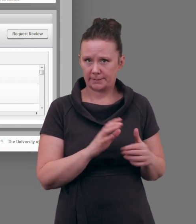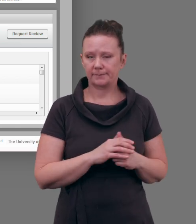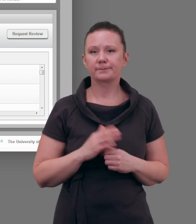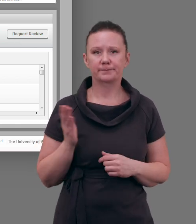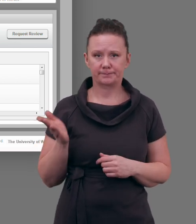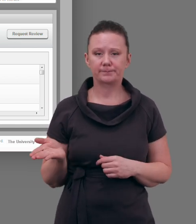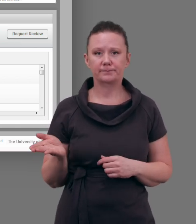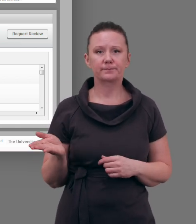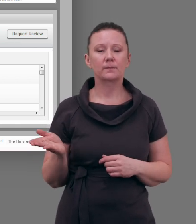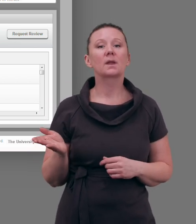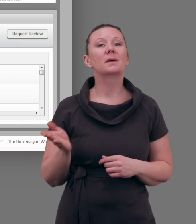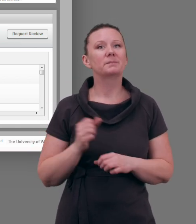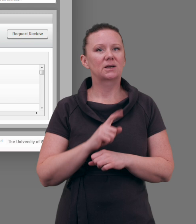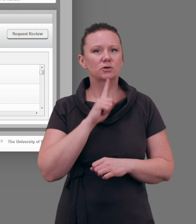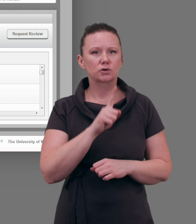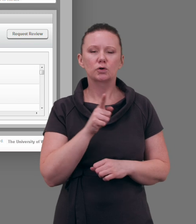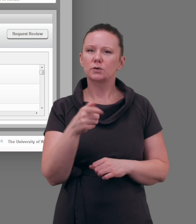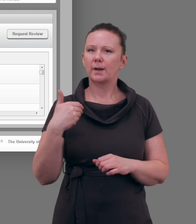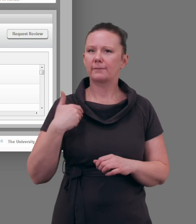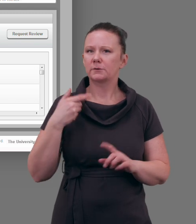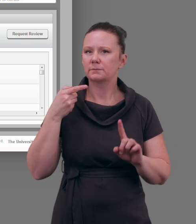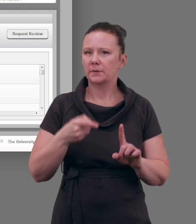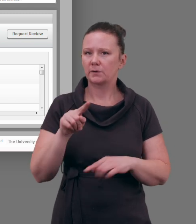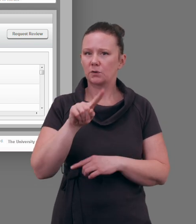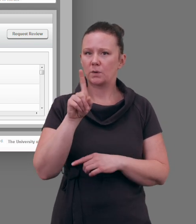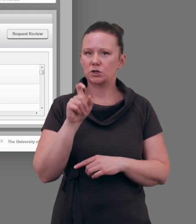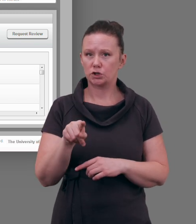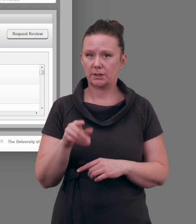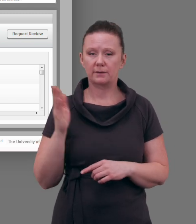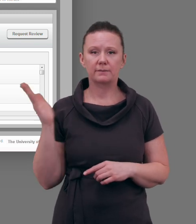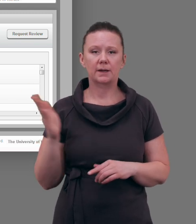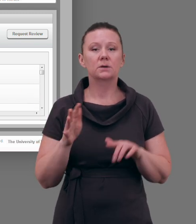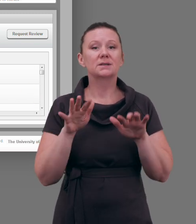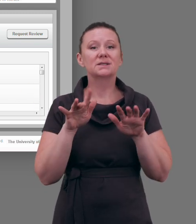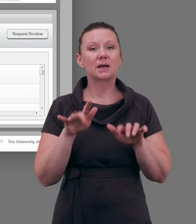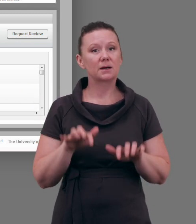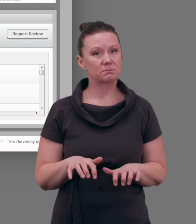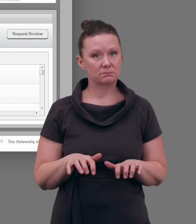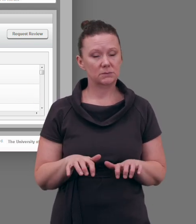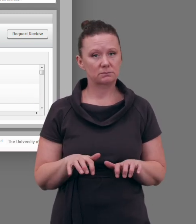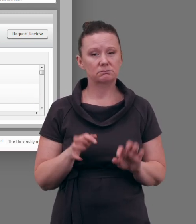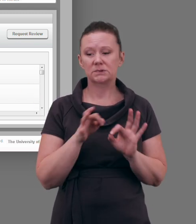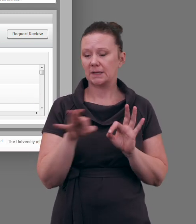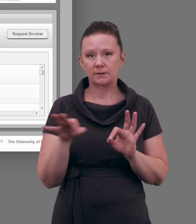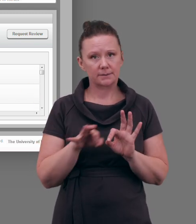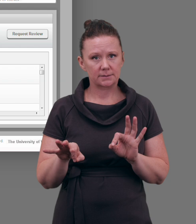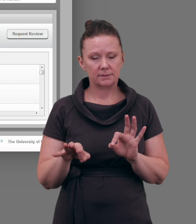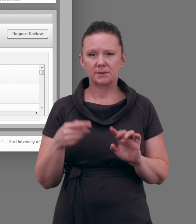Make sure to include a note to your advisor in the Compose a Note section when sending your request for a